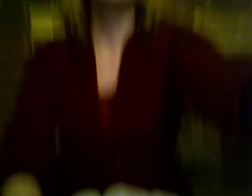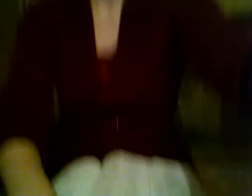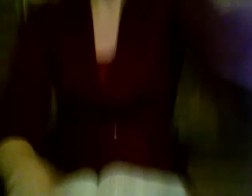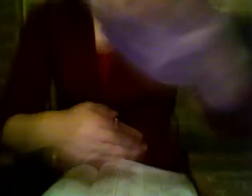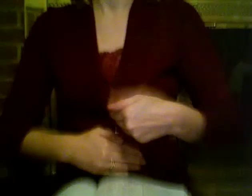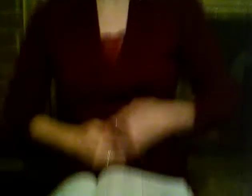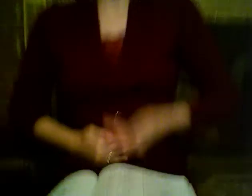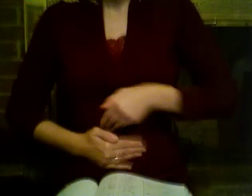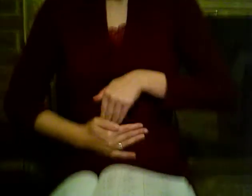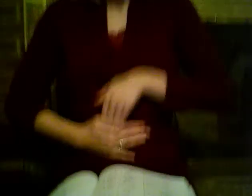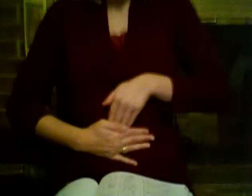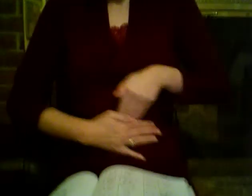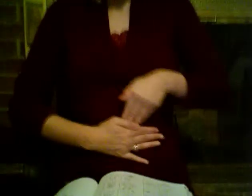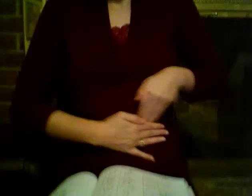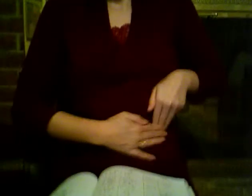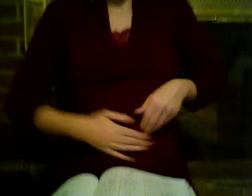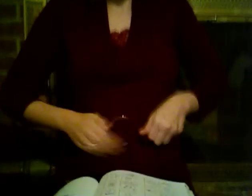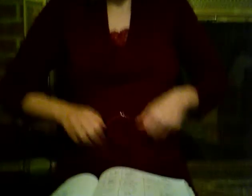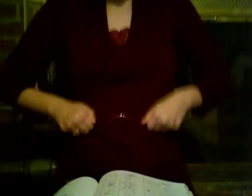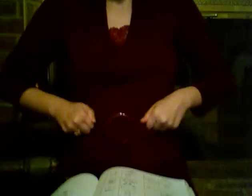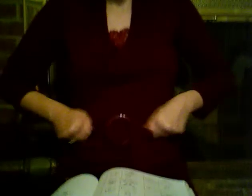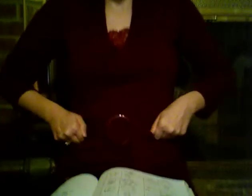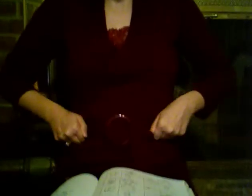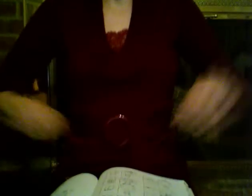this. So it's tucked in, okay?